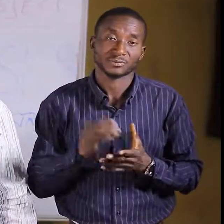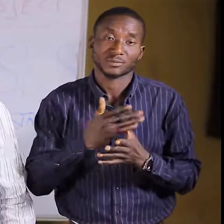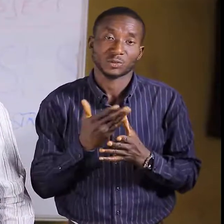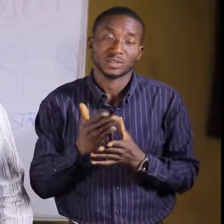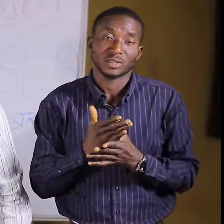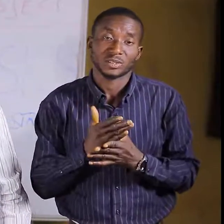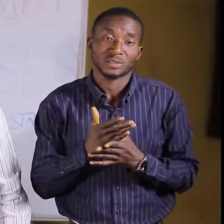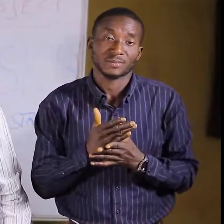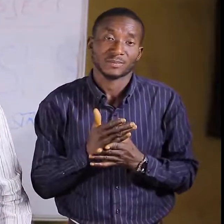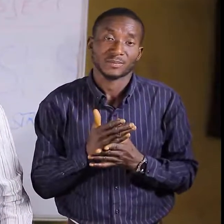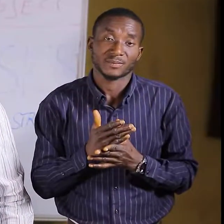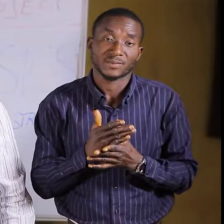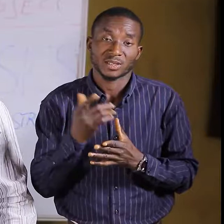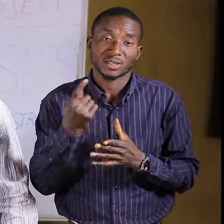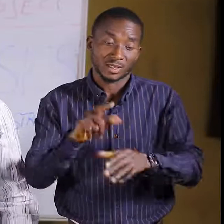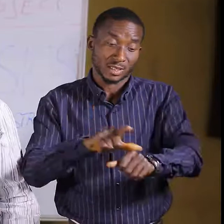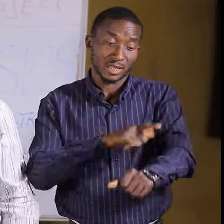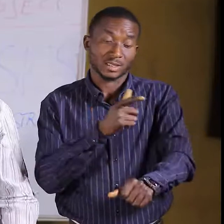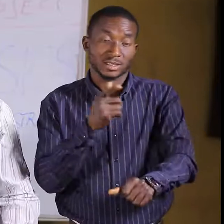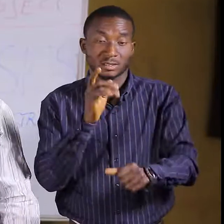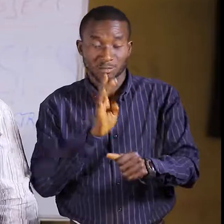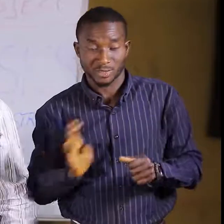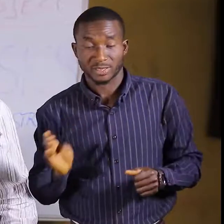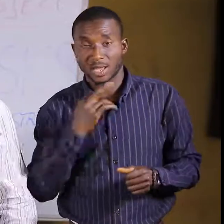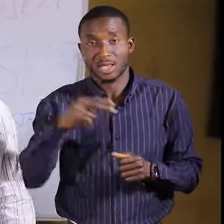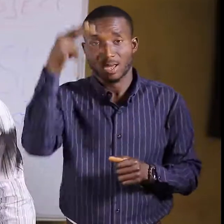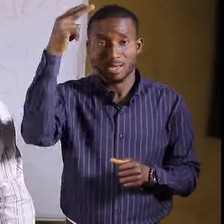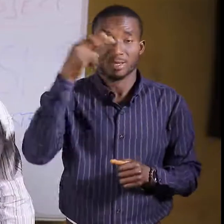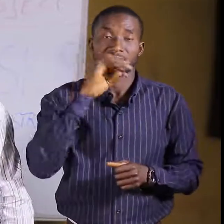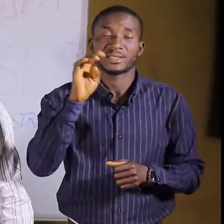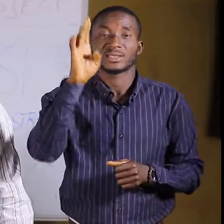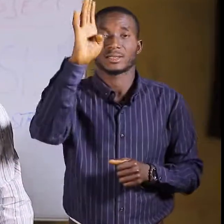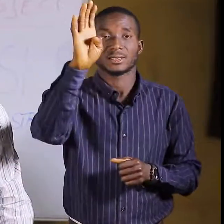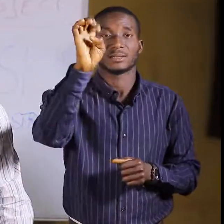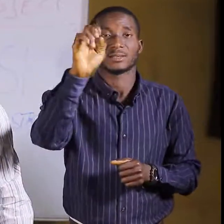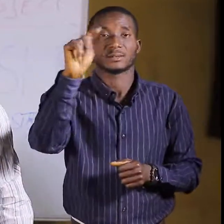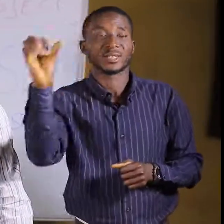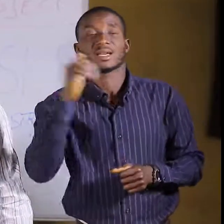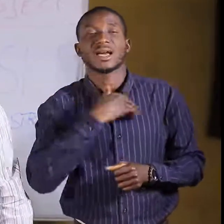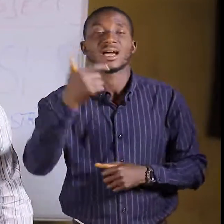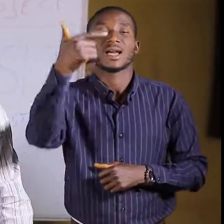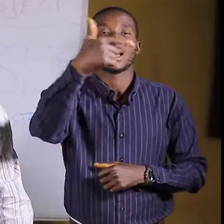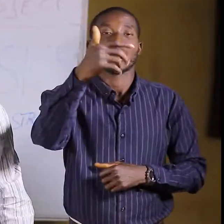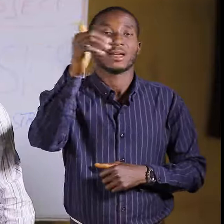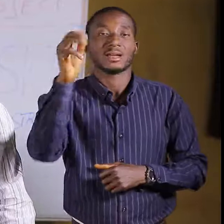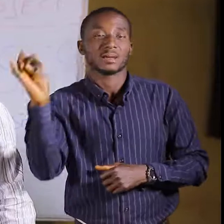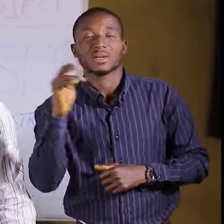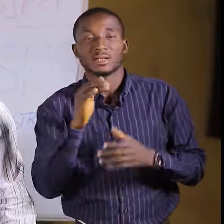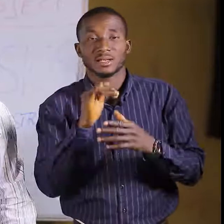Between the length, the breadth, and the height is beta, and gamma is between length and